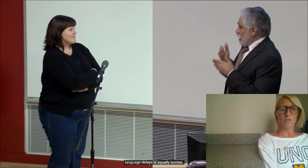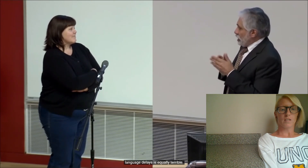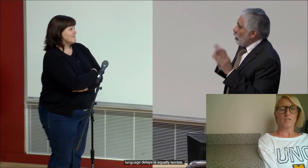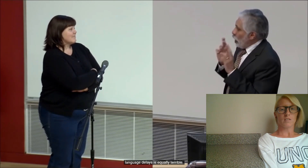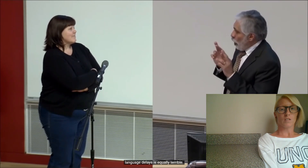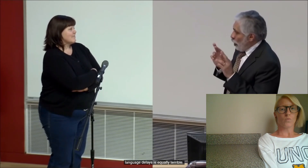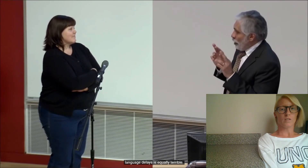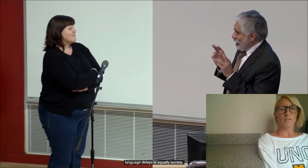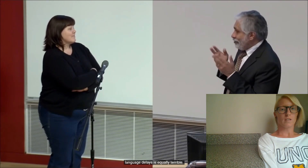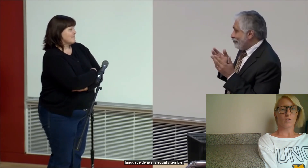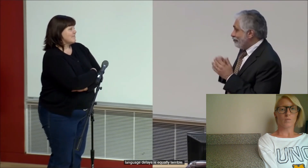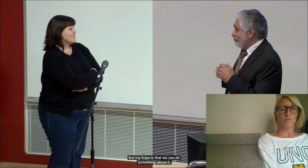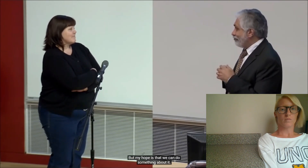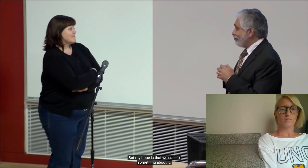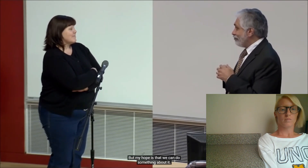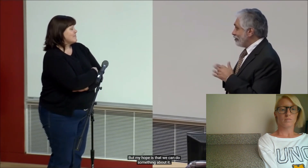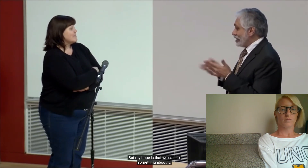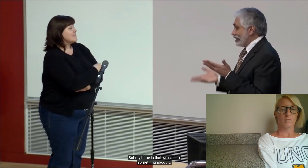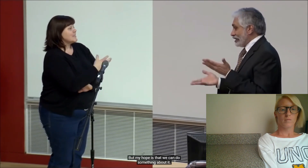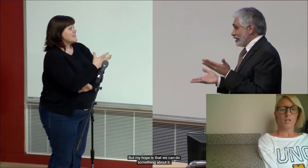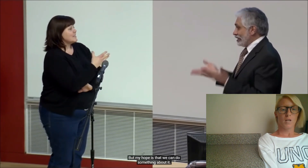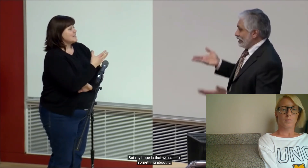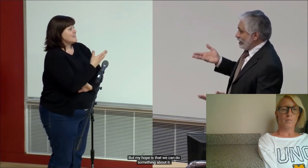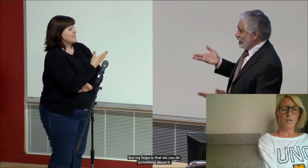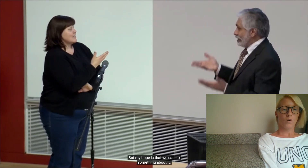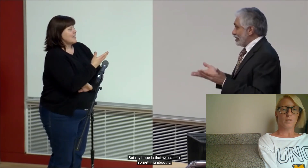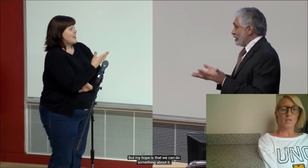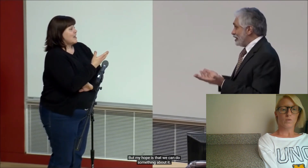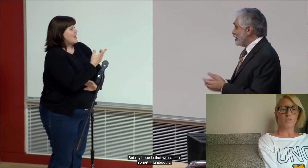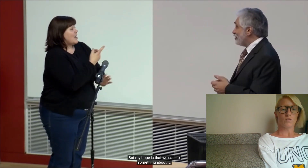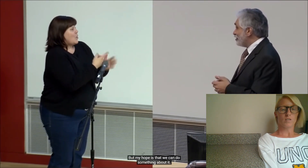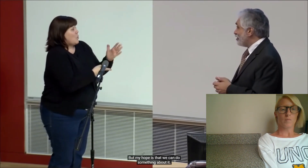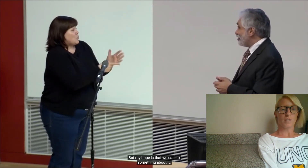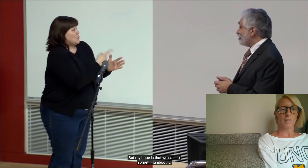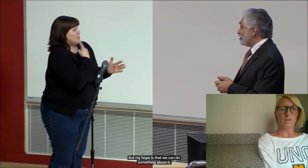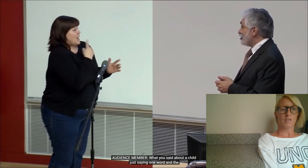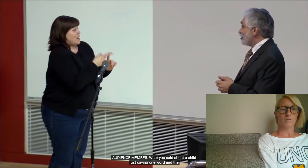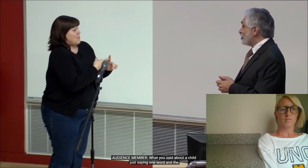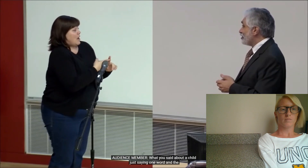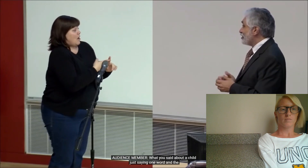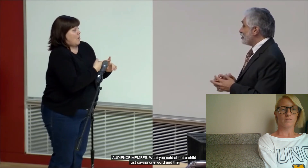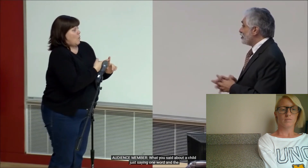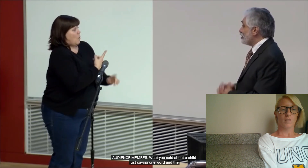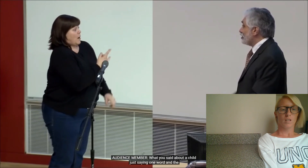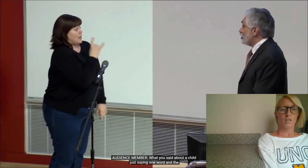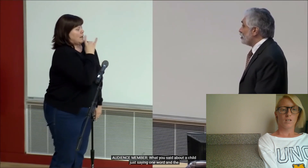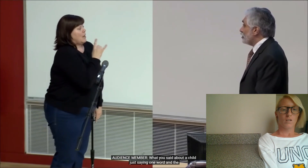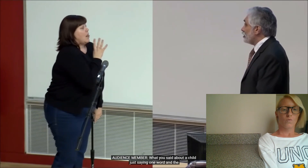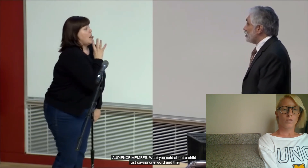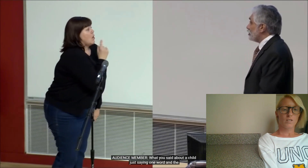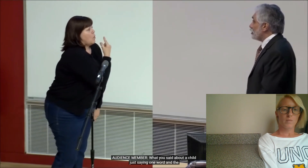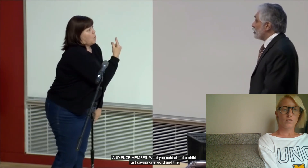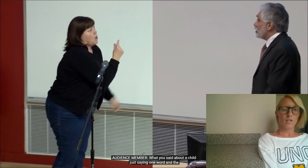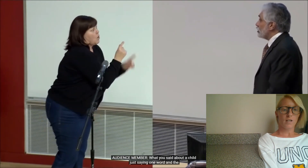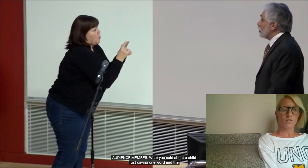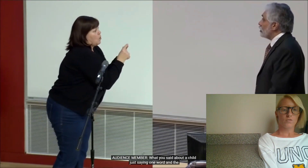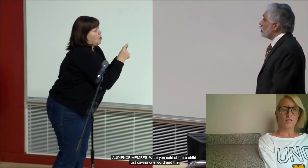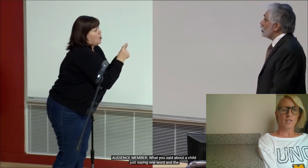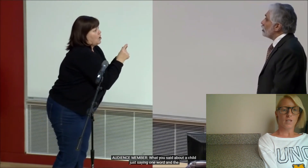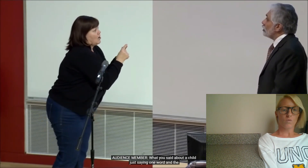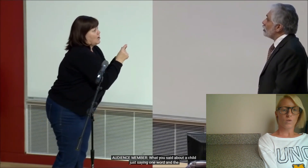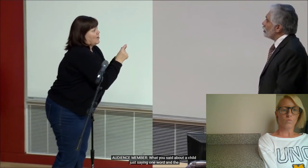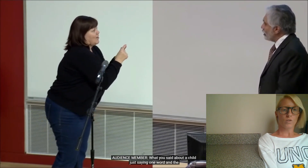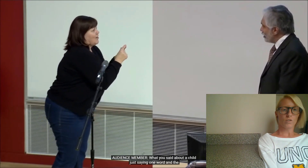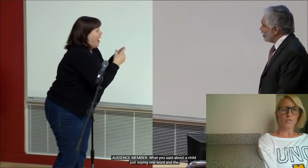Language delays is equally equally terrible, terrible. but my hope is that we can But do my hope something is that about we it. can do something about it. What you said